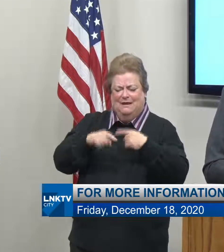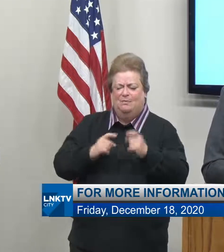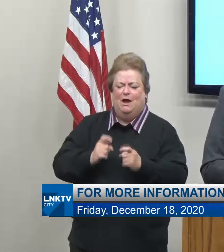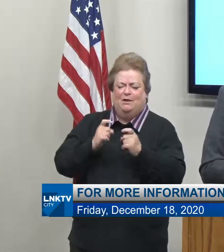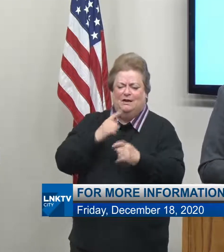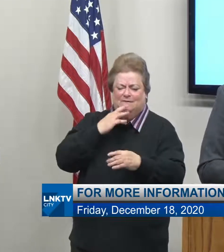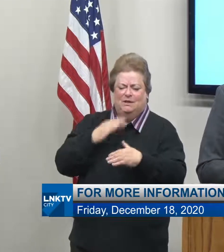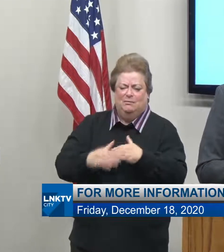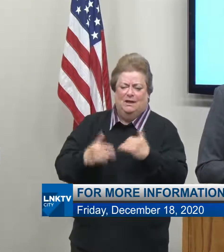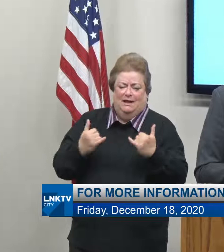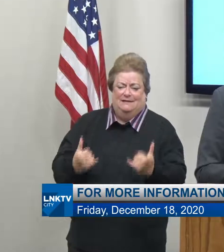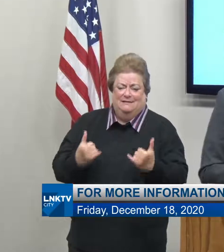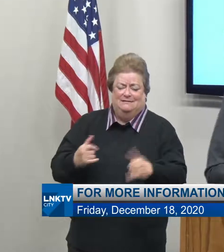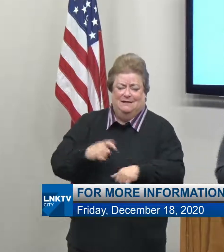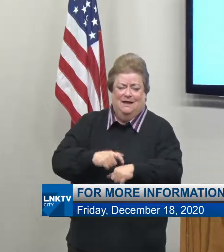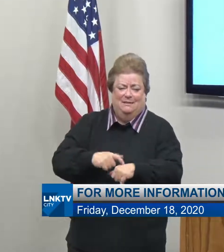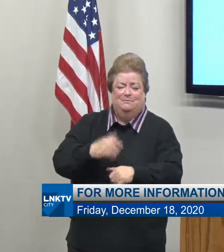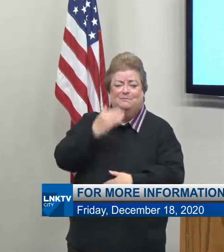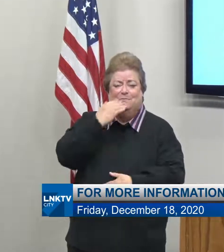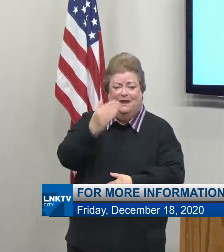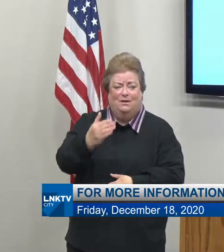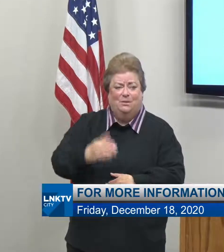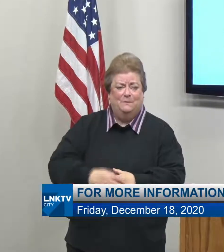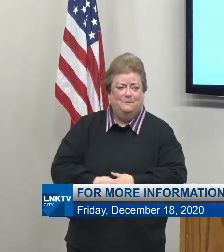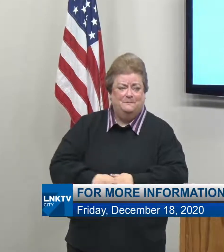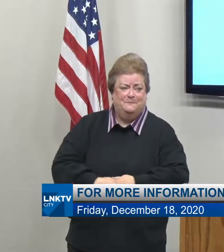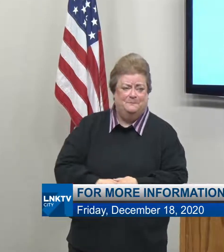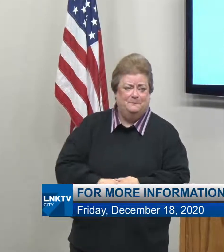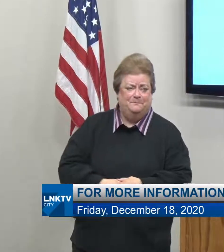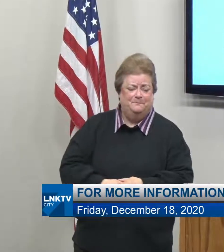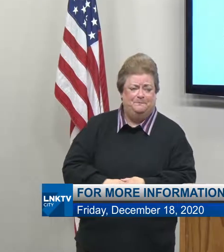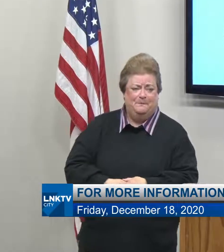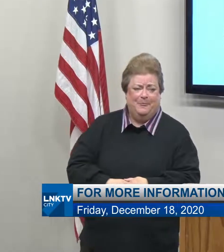this particular time. Thanks.